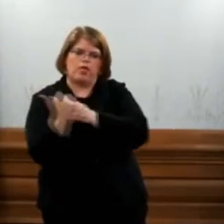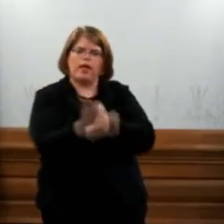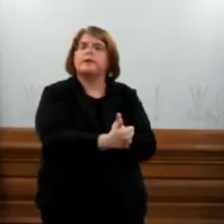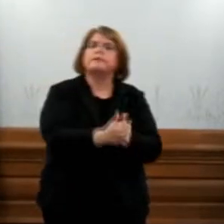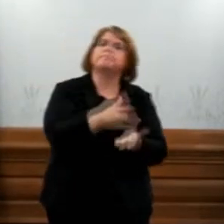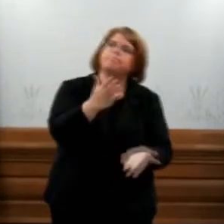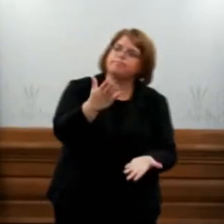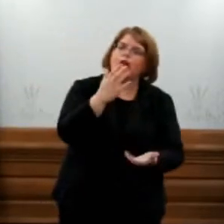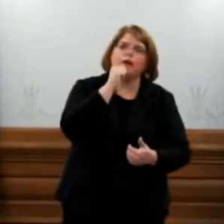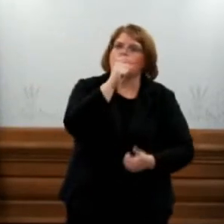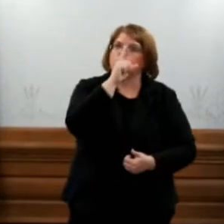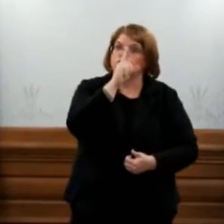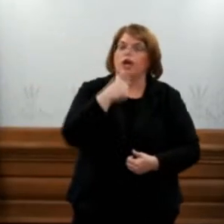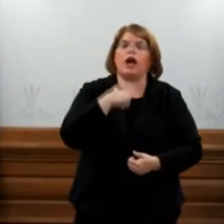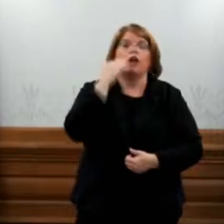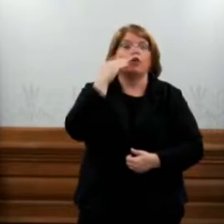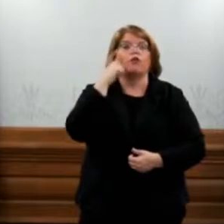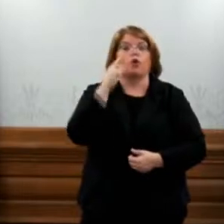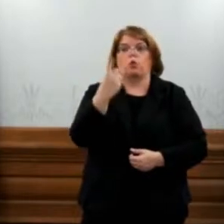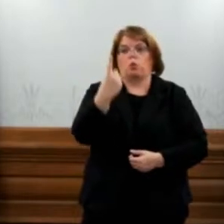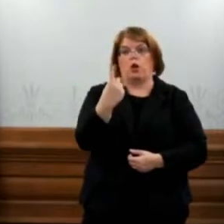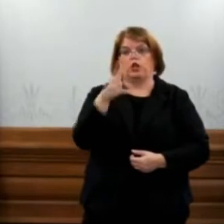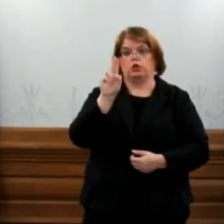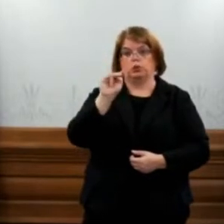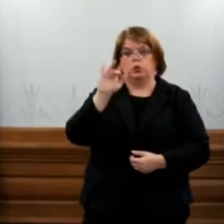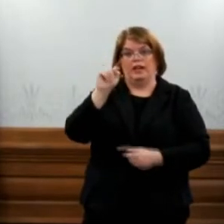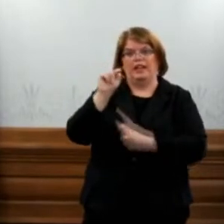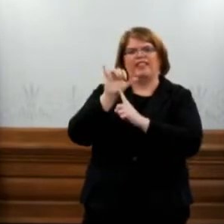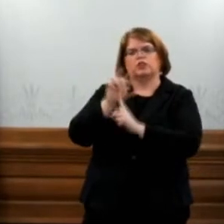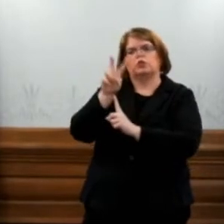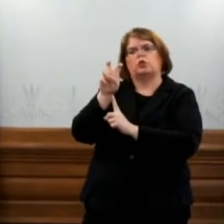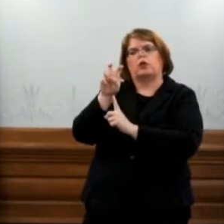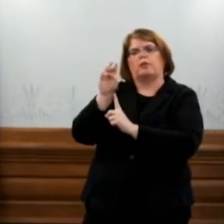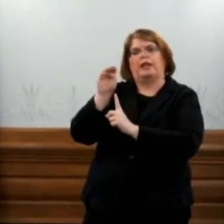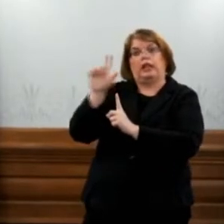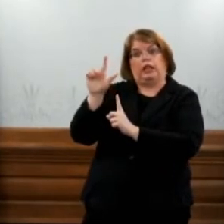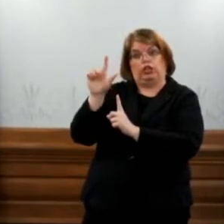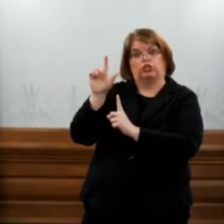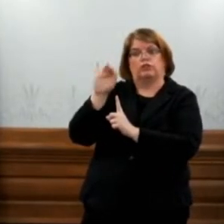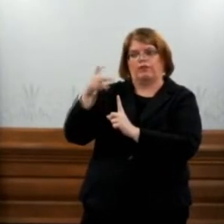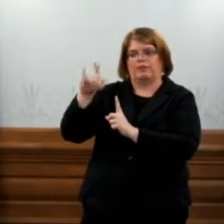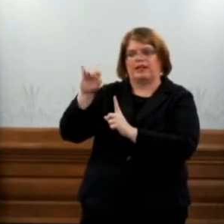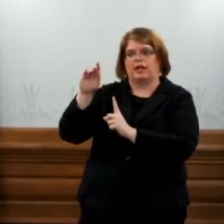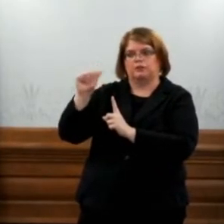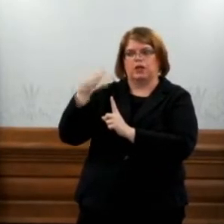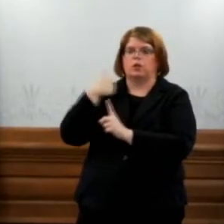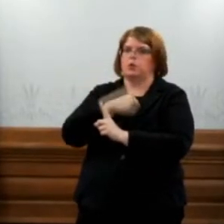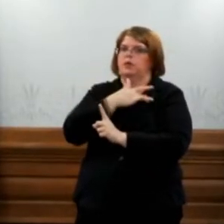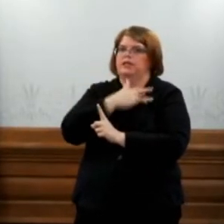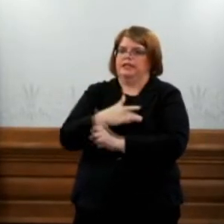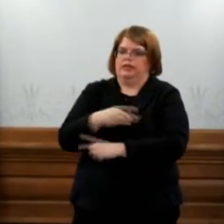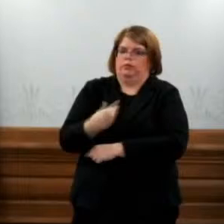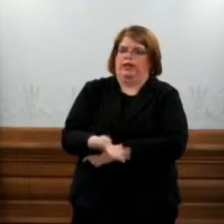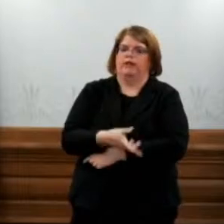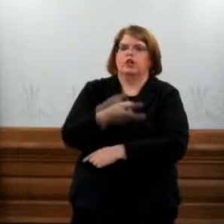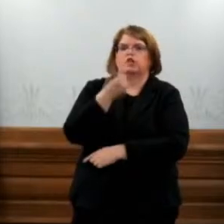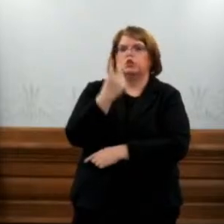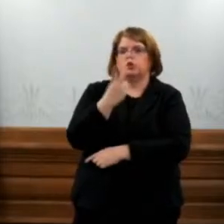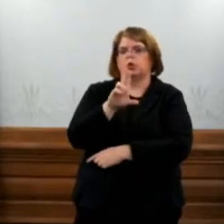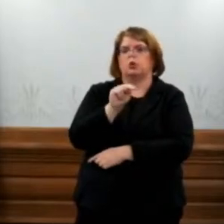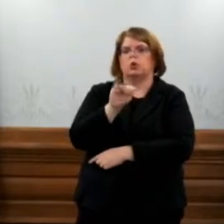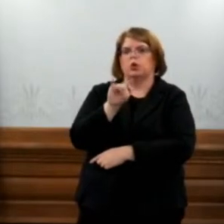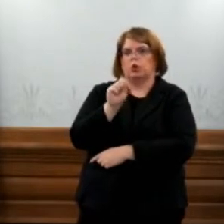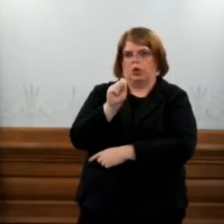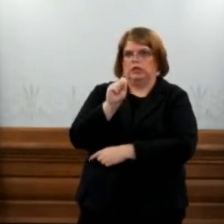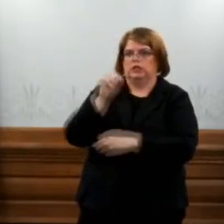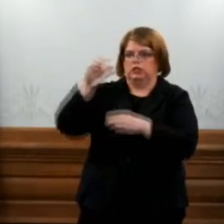on that. I know for a unit of plasma, it's 200 milliliters. We typically give 2 units of plasma per patient. You can get